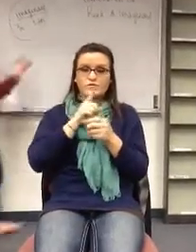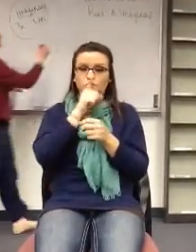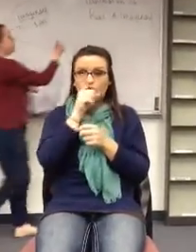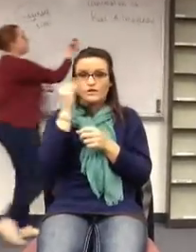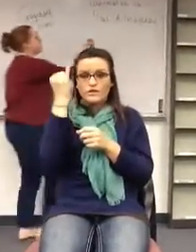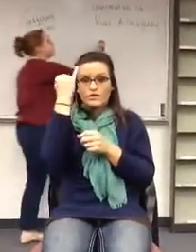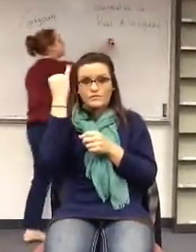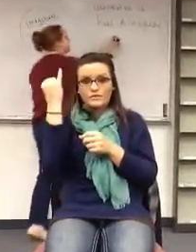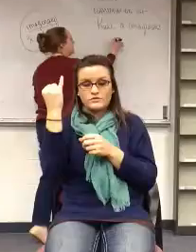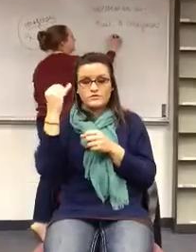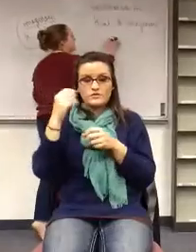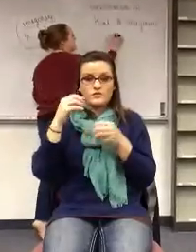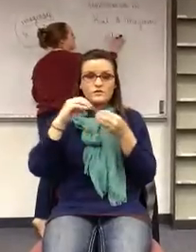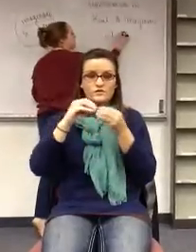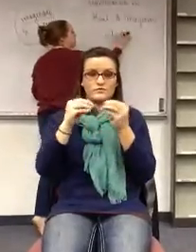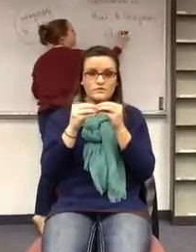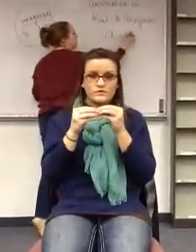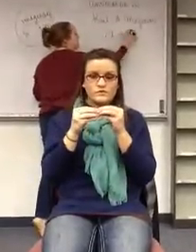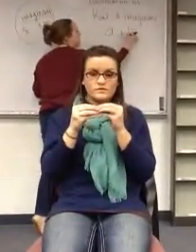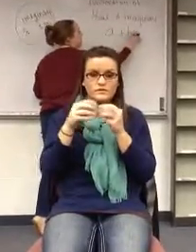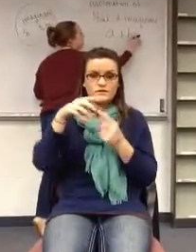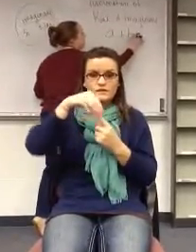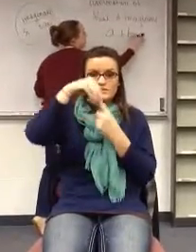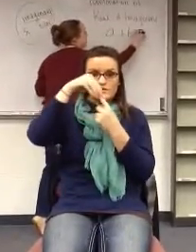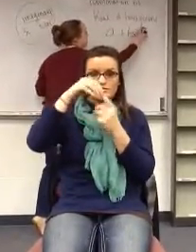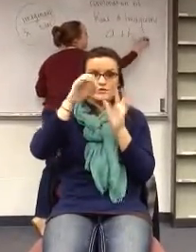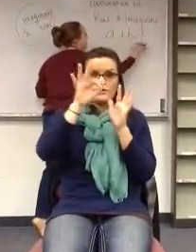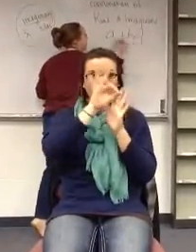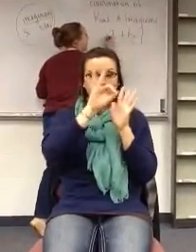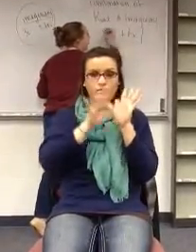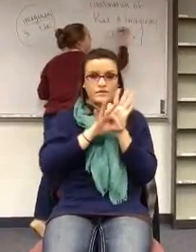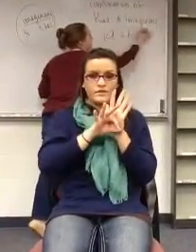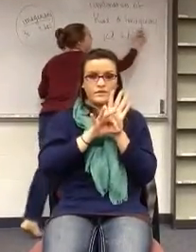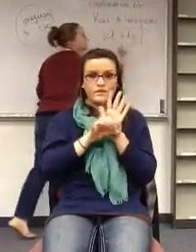this. A plus BI. Memorize it.